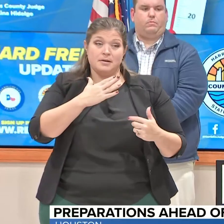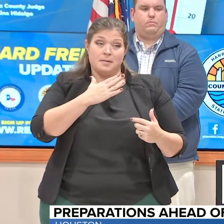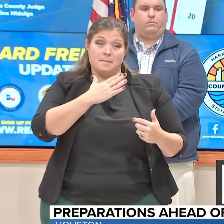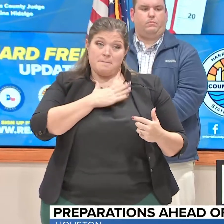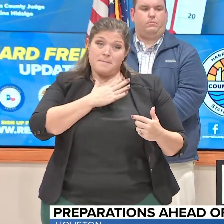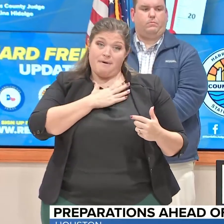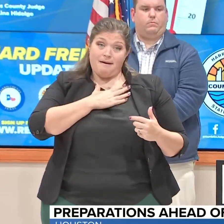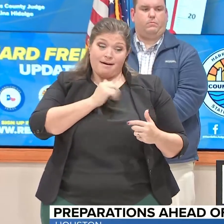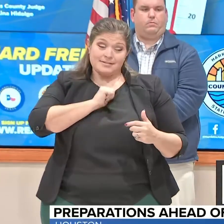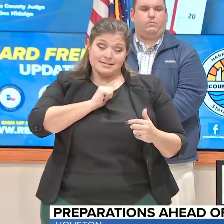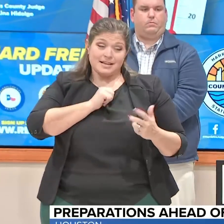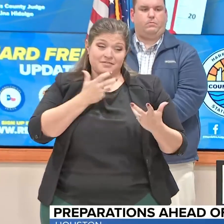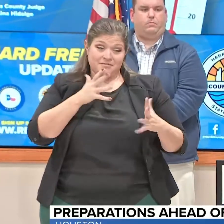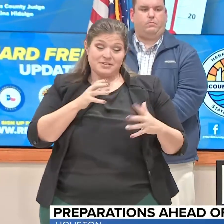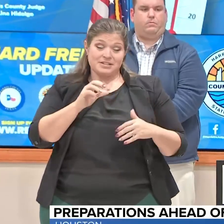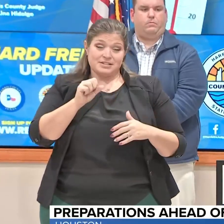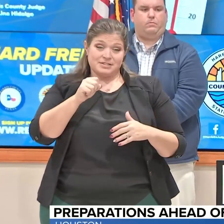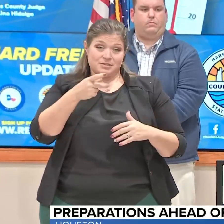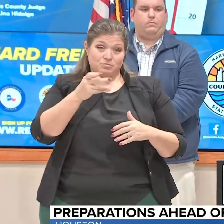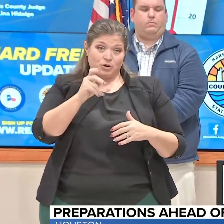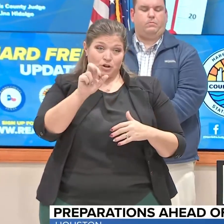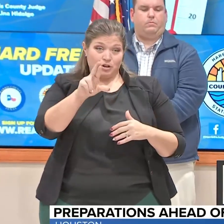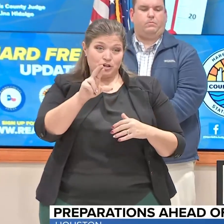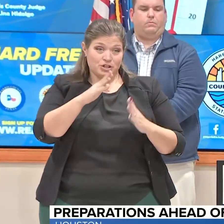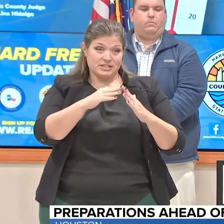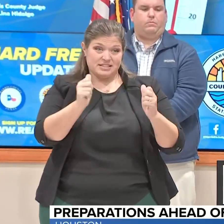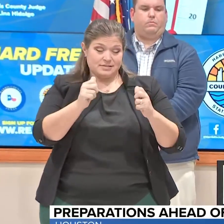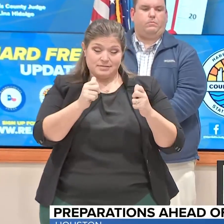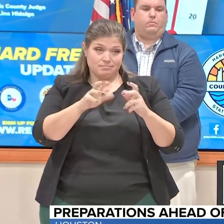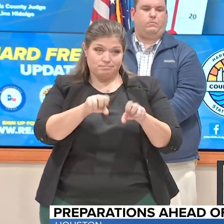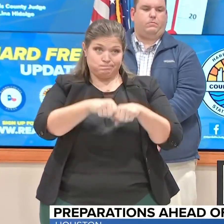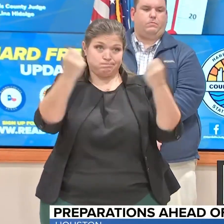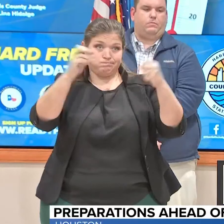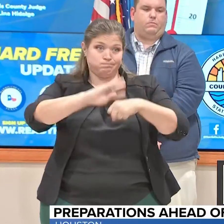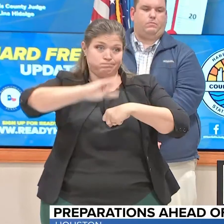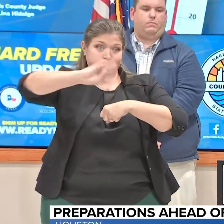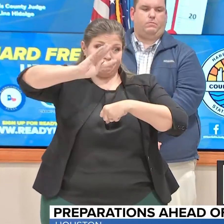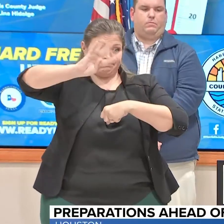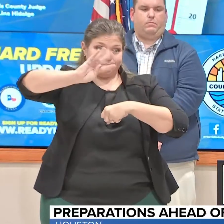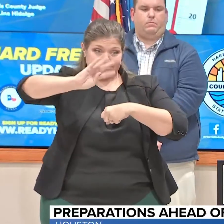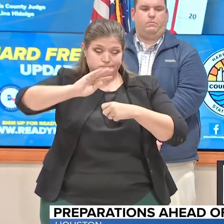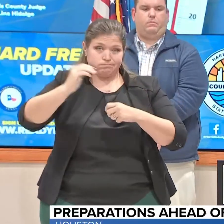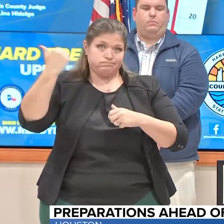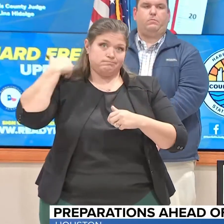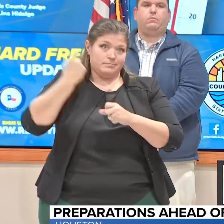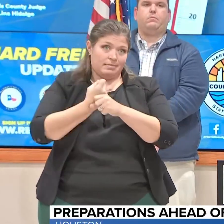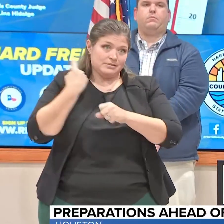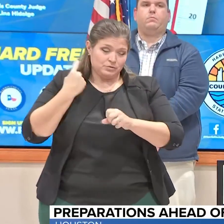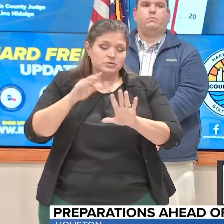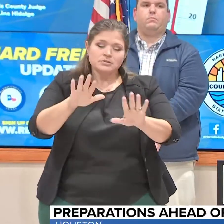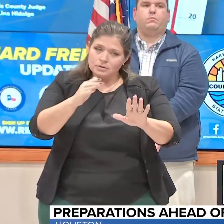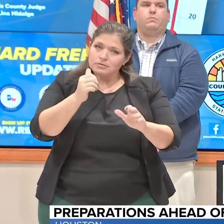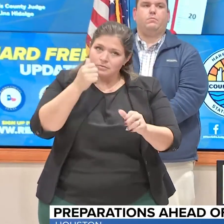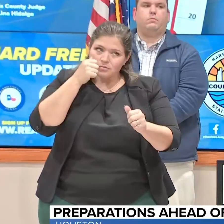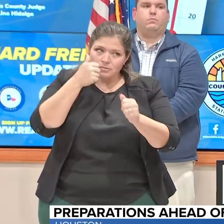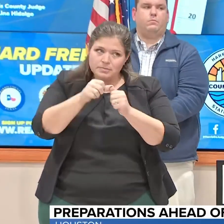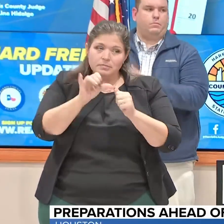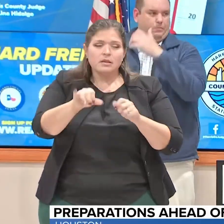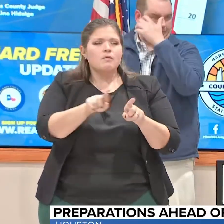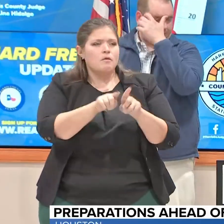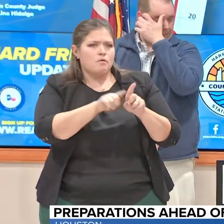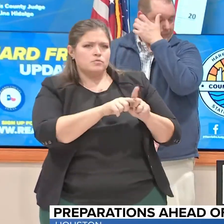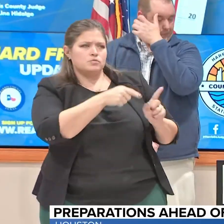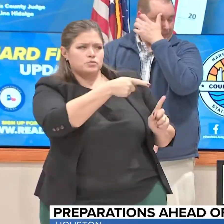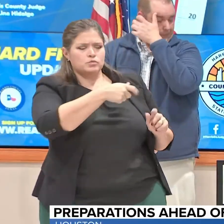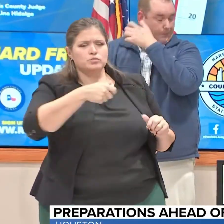that took off. Okay, so be mindful of that. And I do want to underscore what the